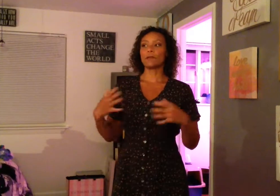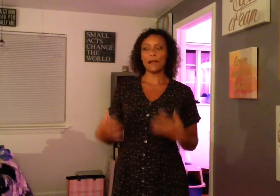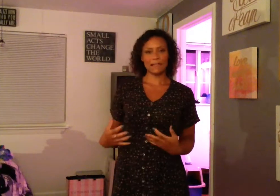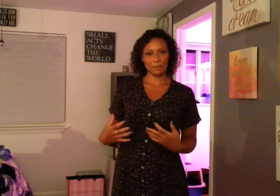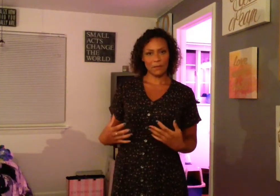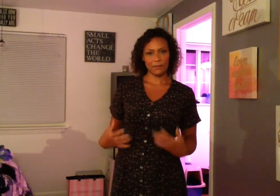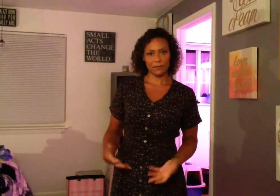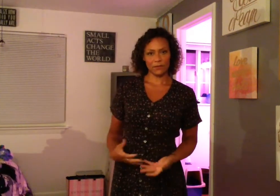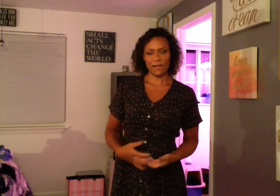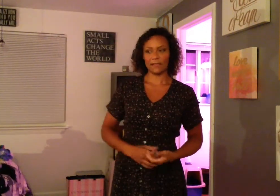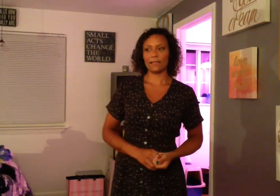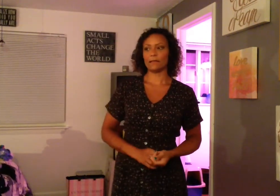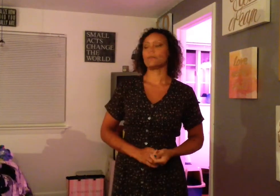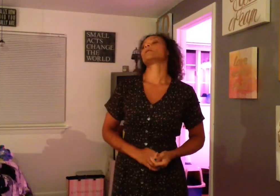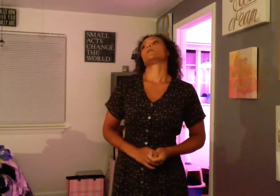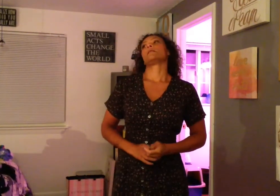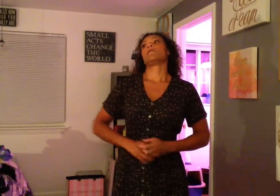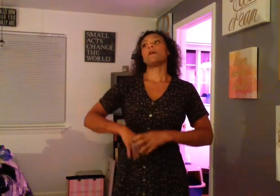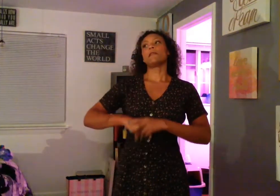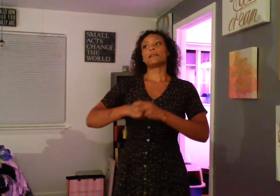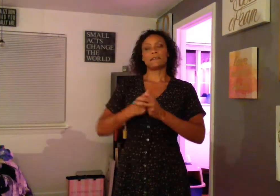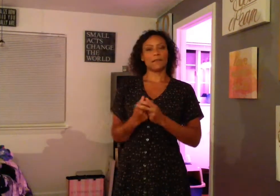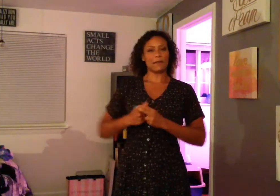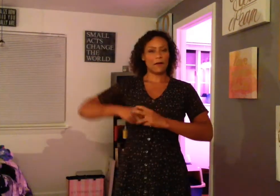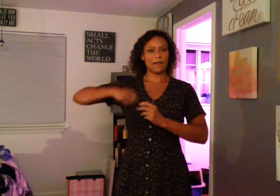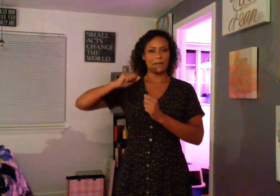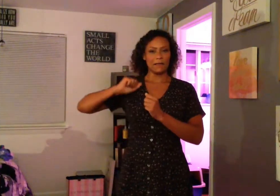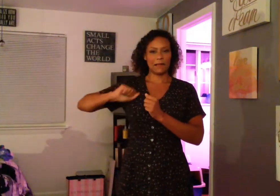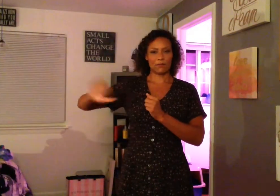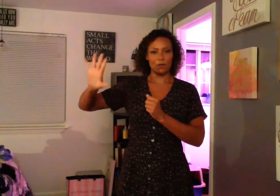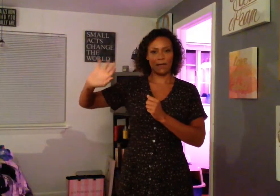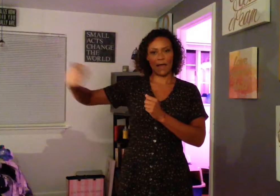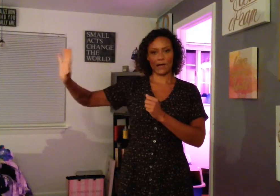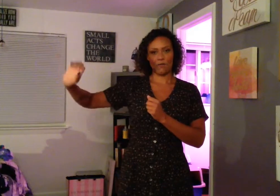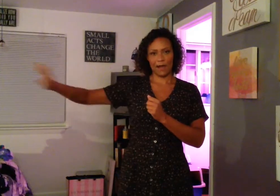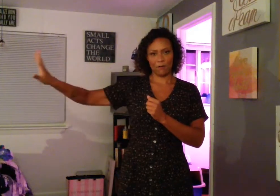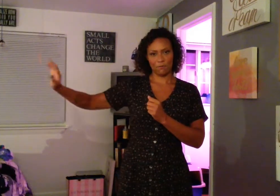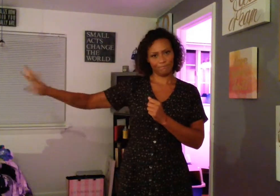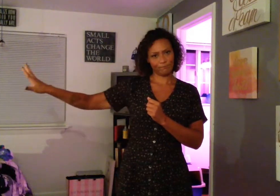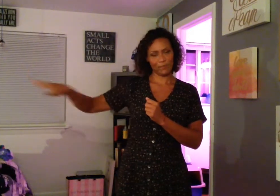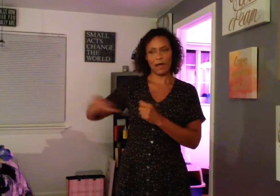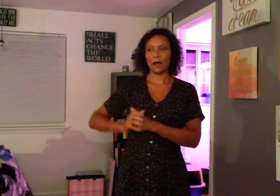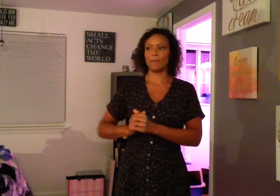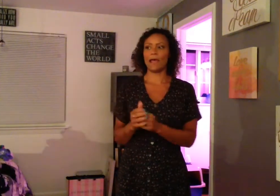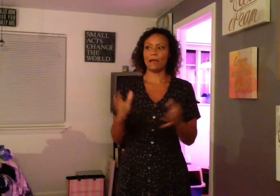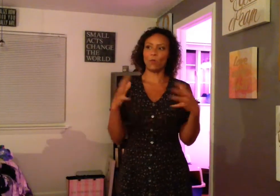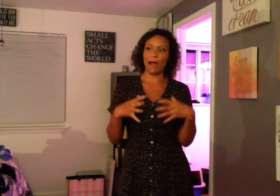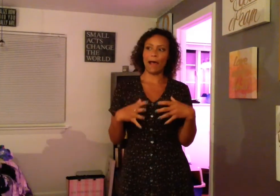I experienced on July 18th felt like a singularity that was going to echo out. And what happened